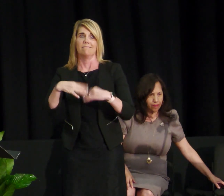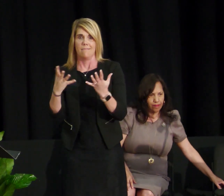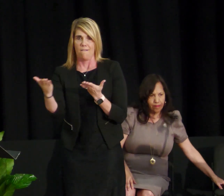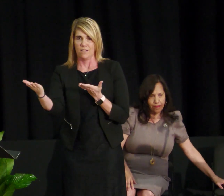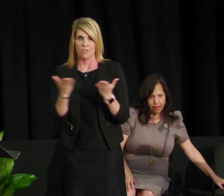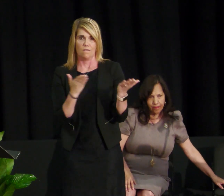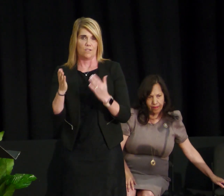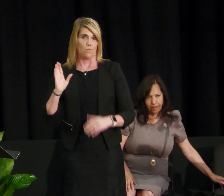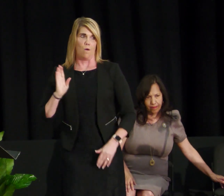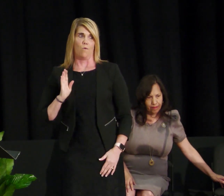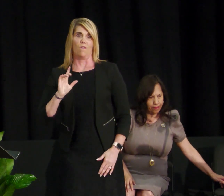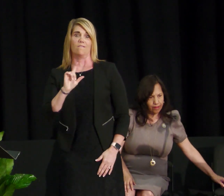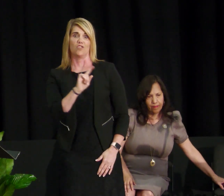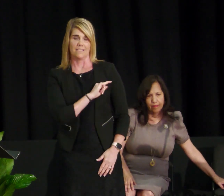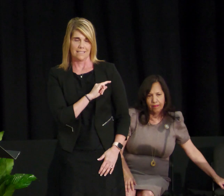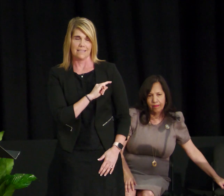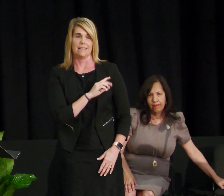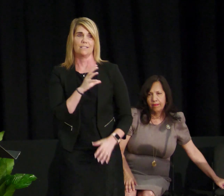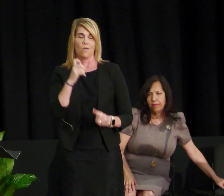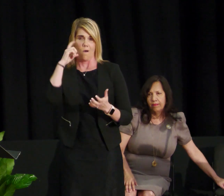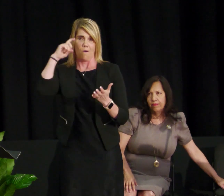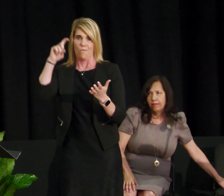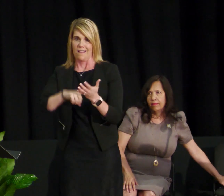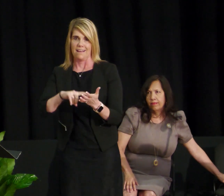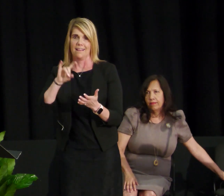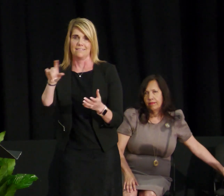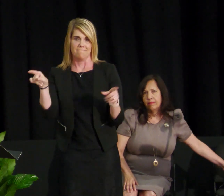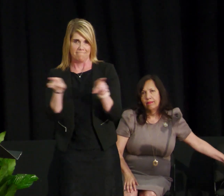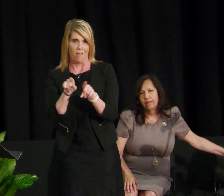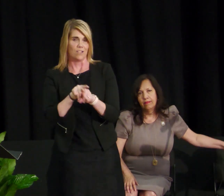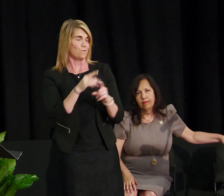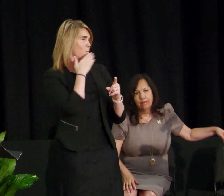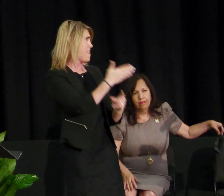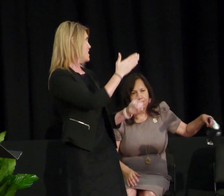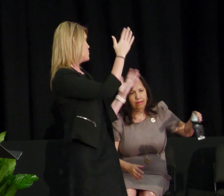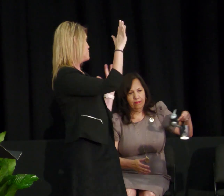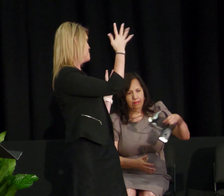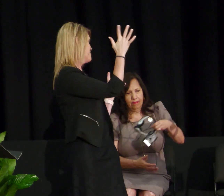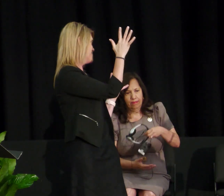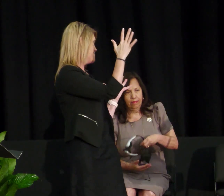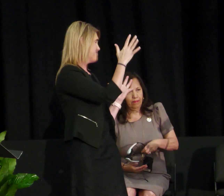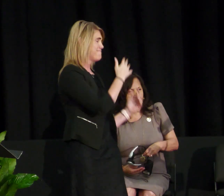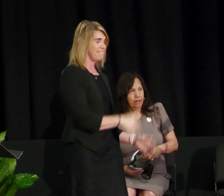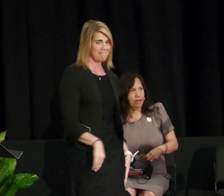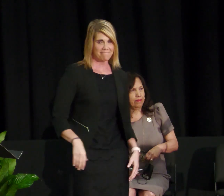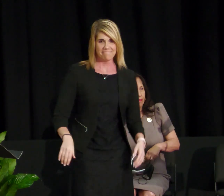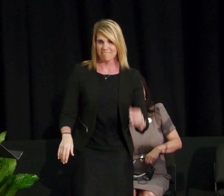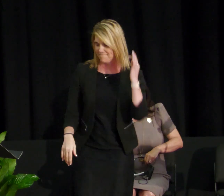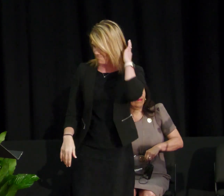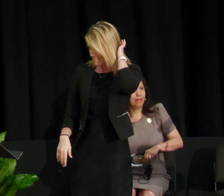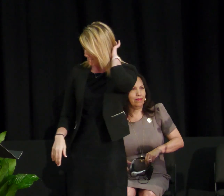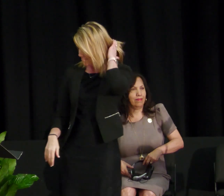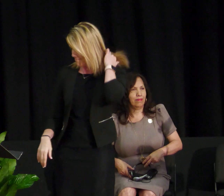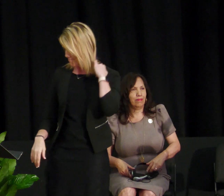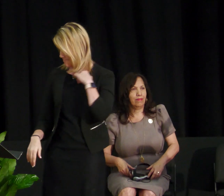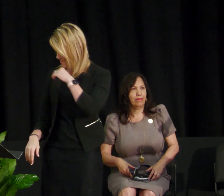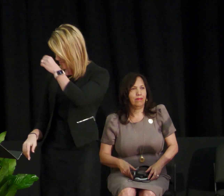eight years of service to our Board of Trustees. So I would like to recognize that as well. Thank you for all you've done.